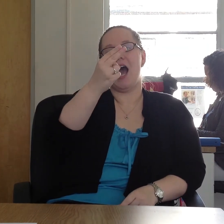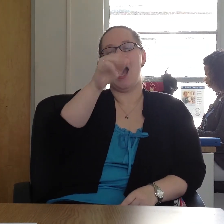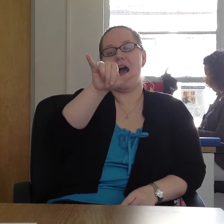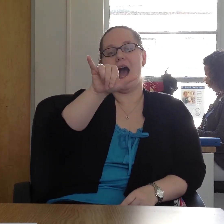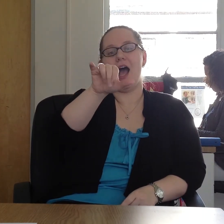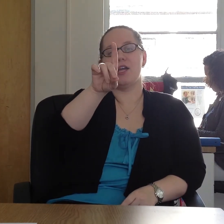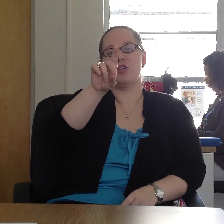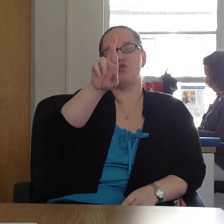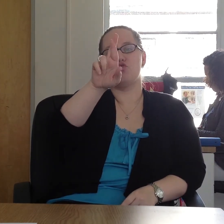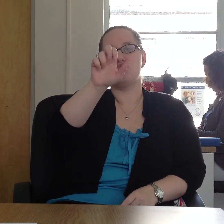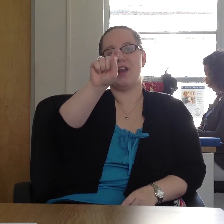smoking,